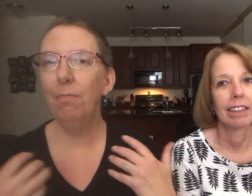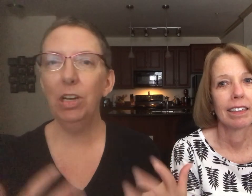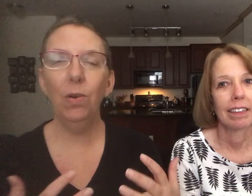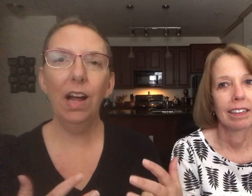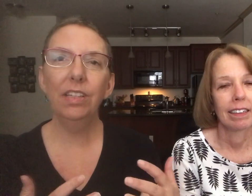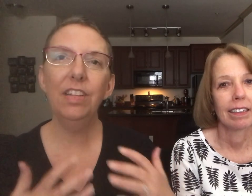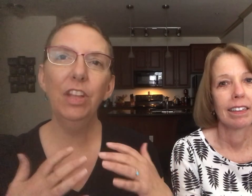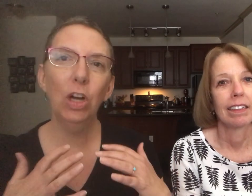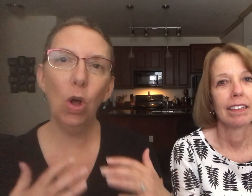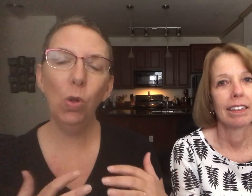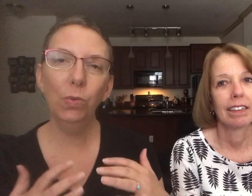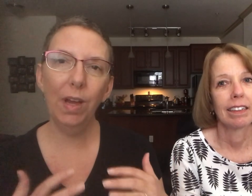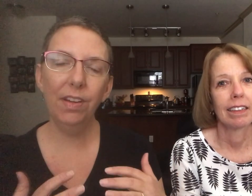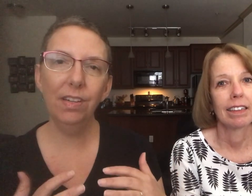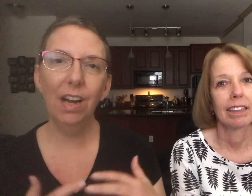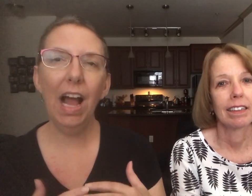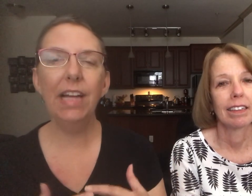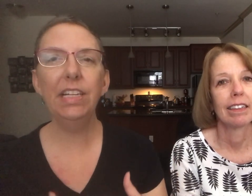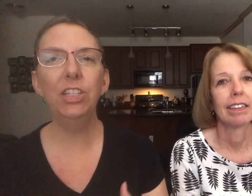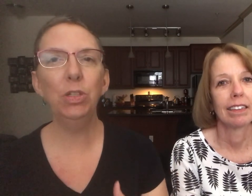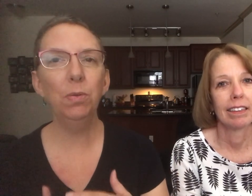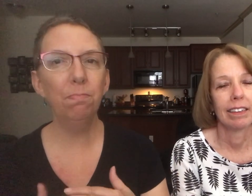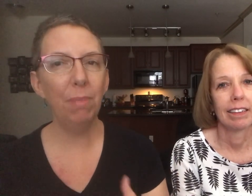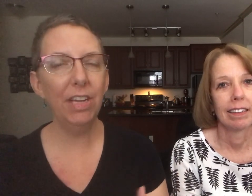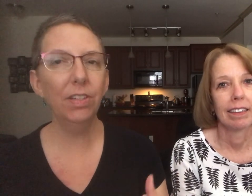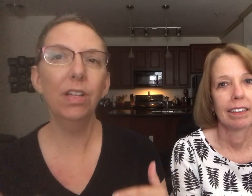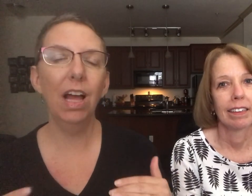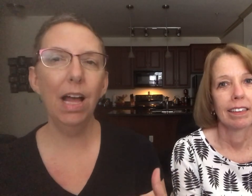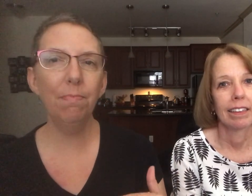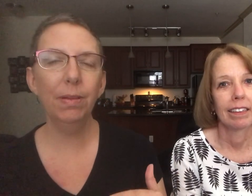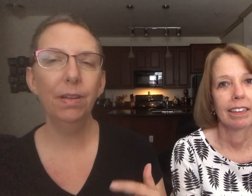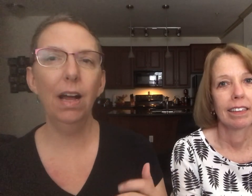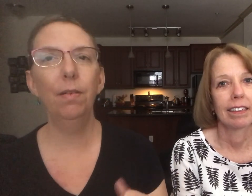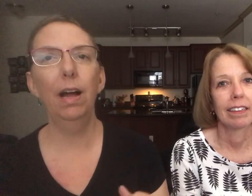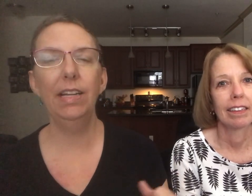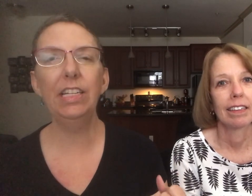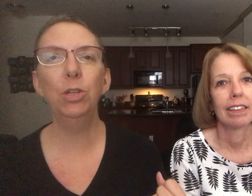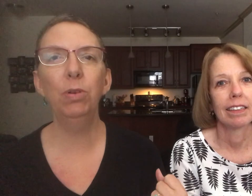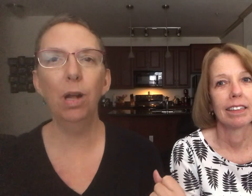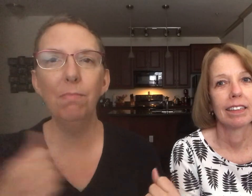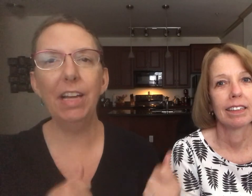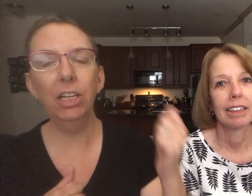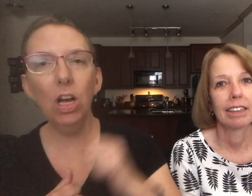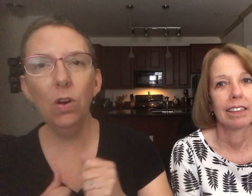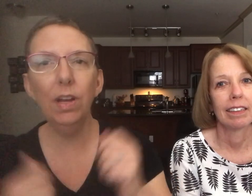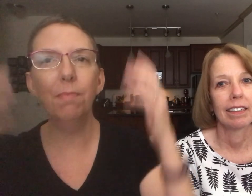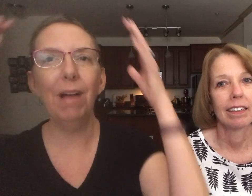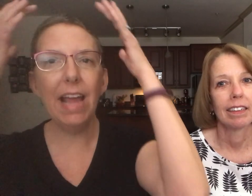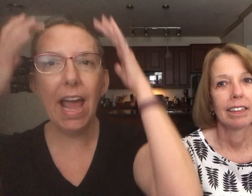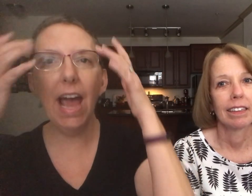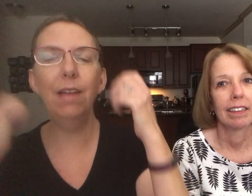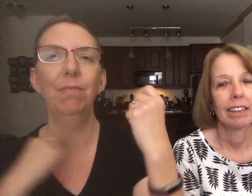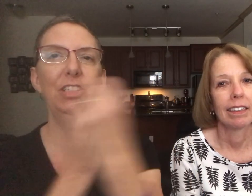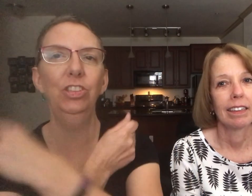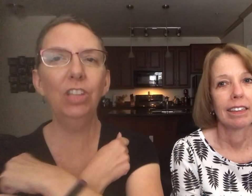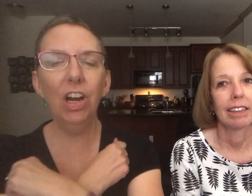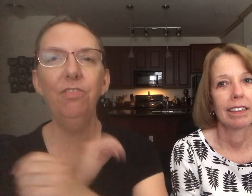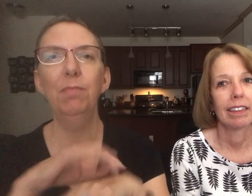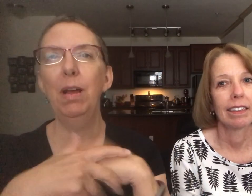going to go out in the cold weather, I need to bundle up. I need to put on my coat and my hat and my scarf and my